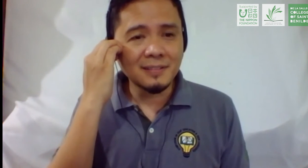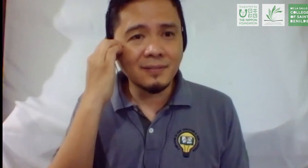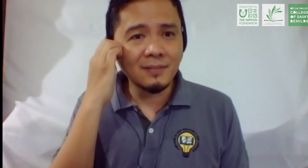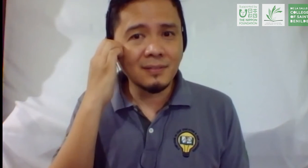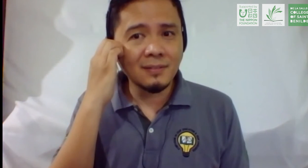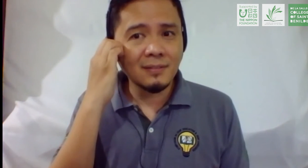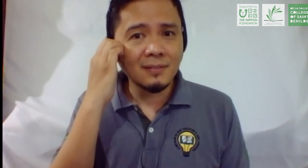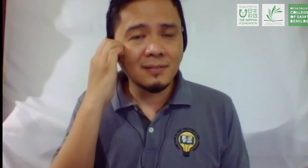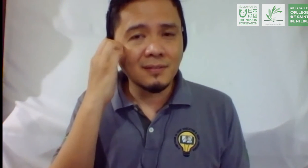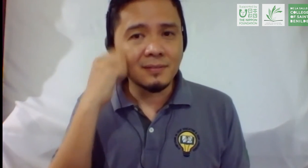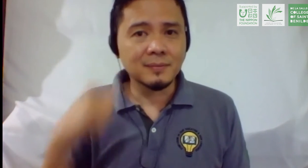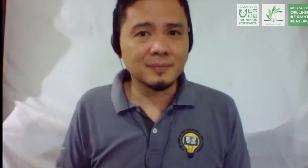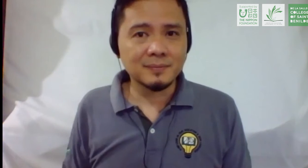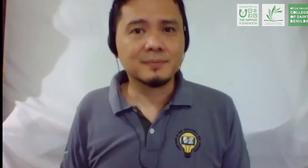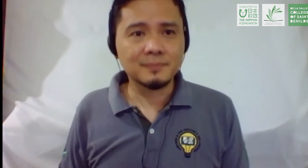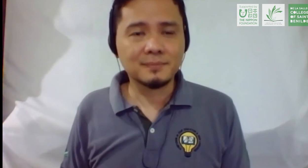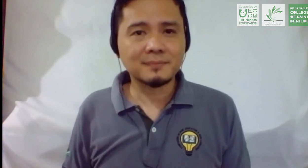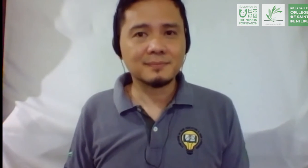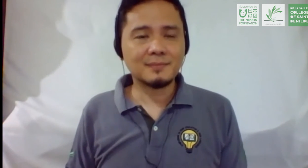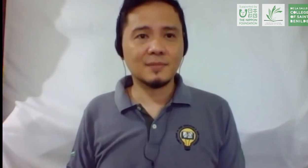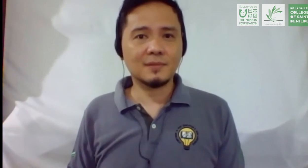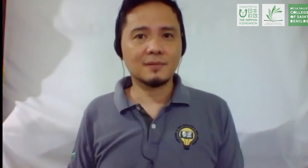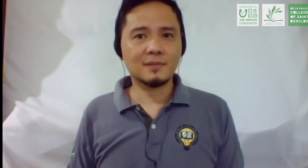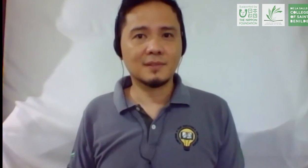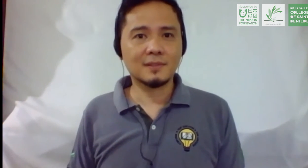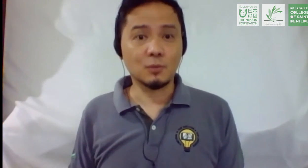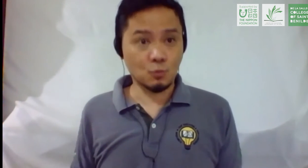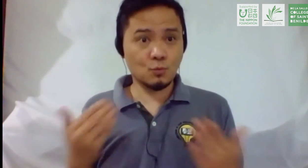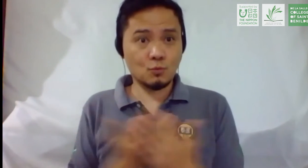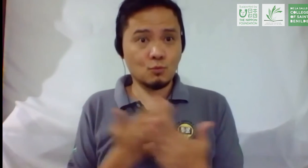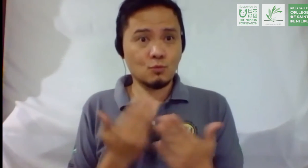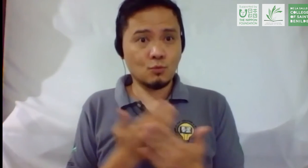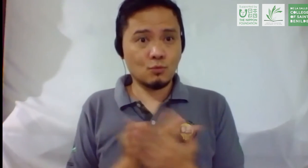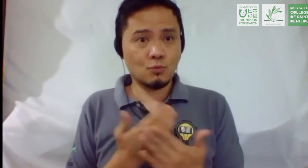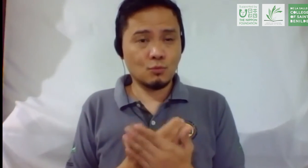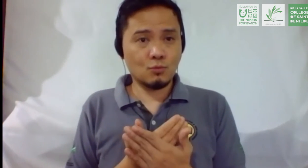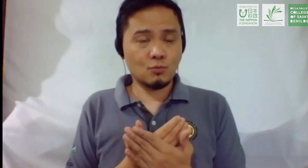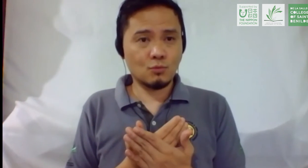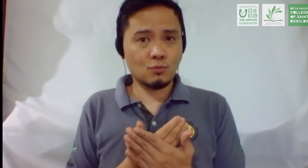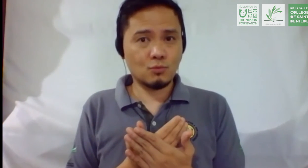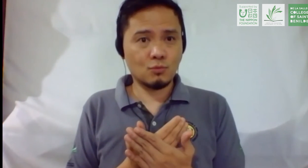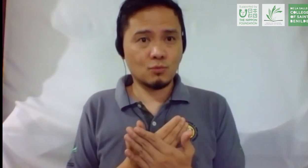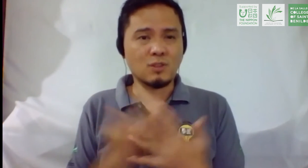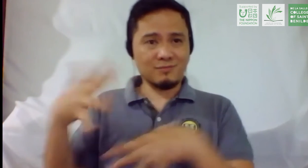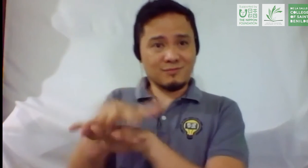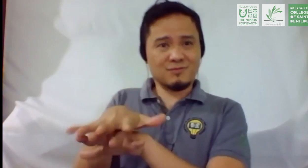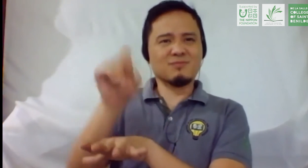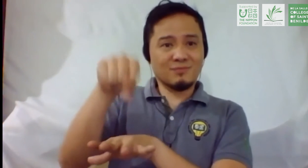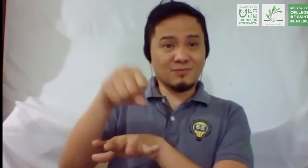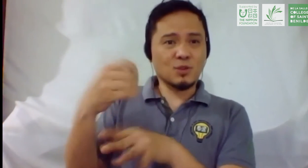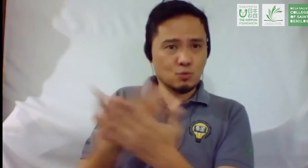It's new, but you had it in our syntax class.